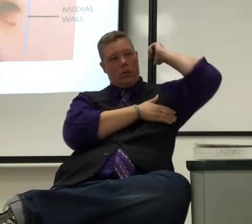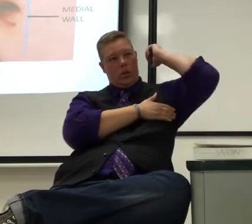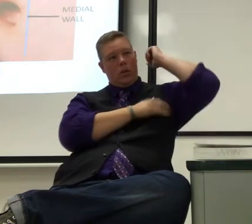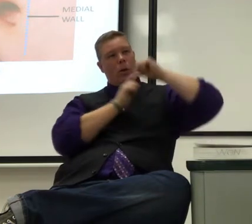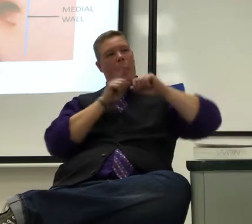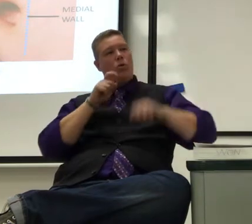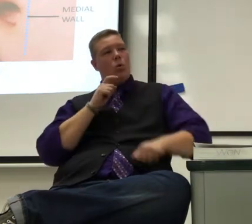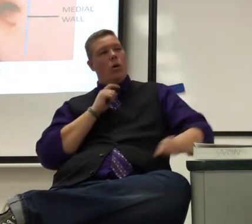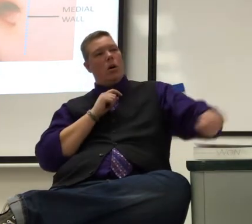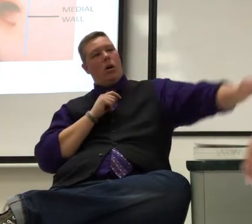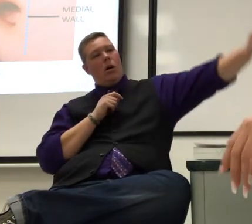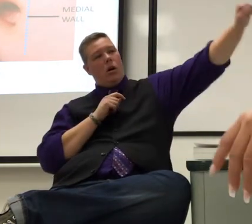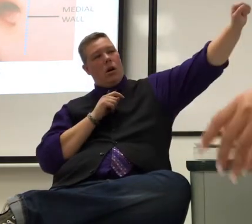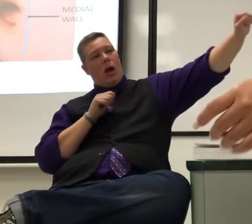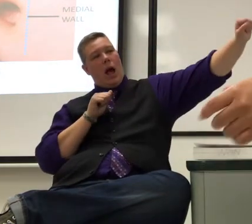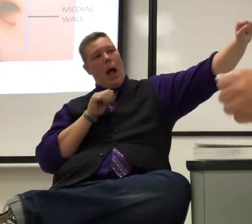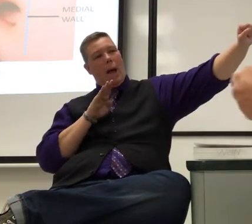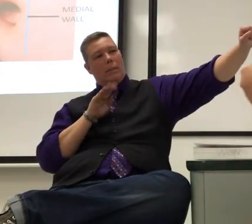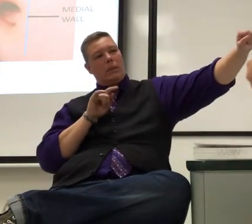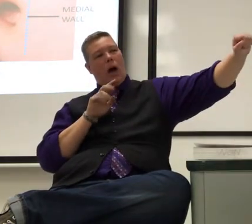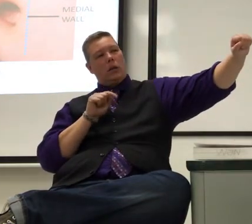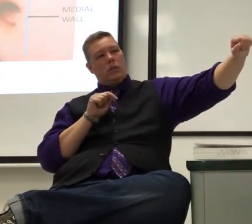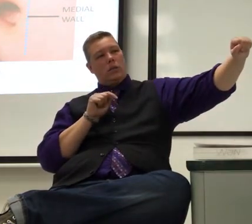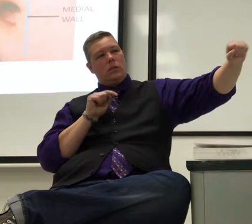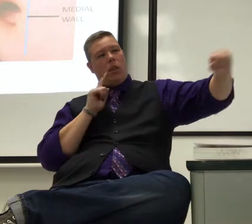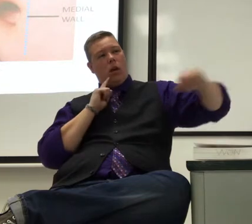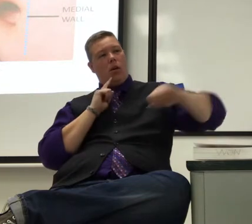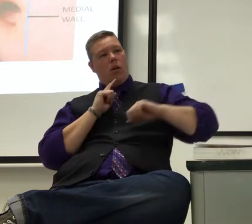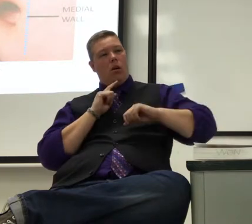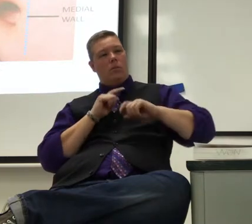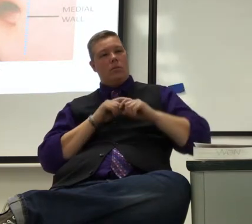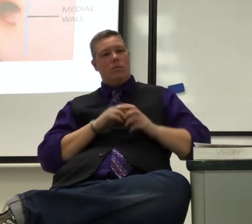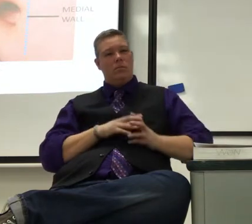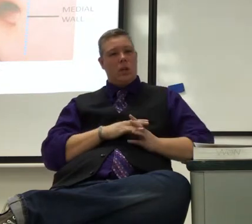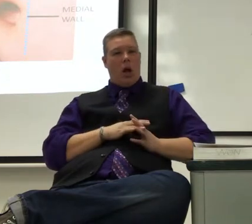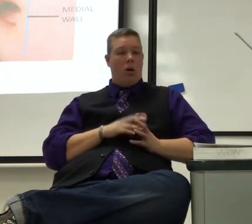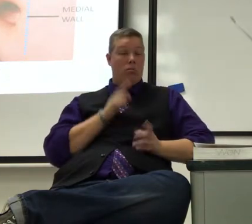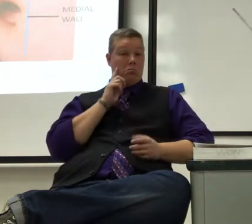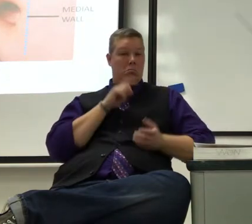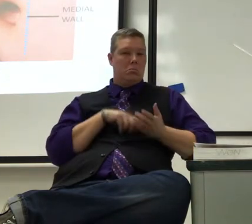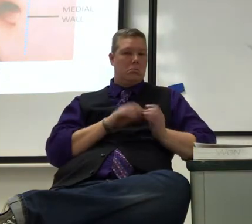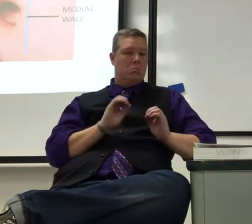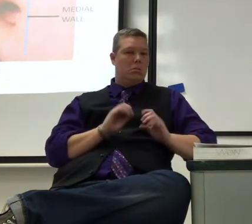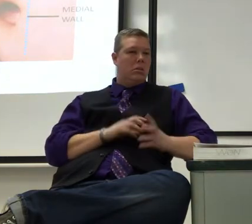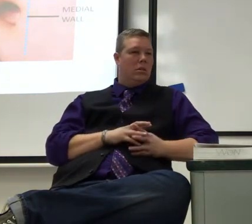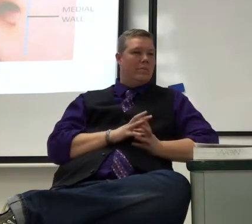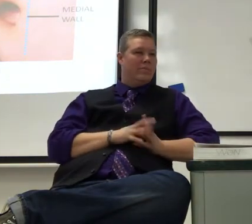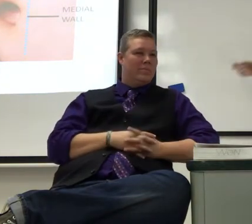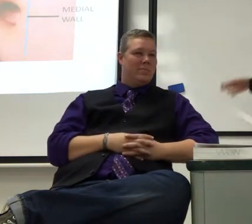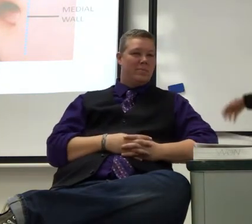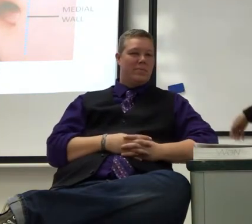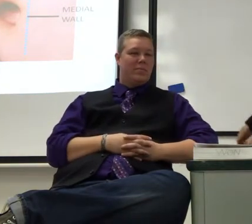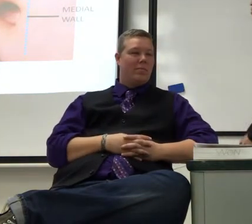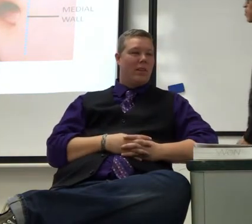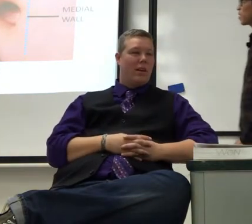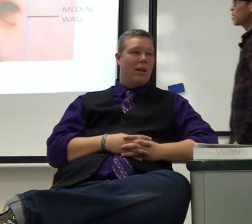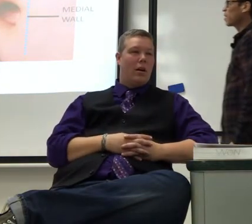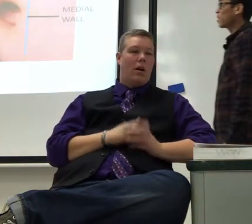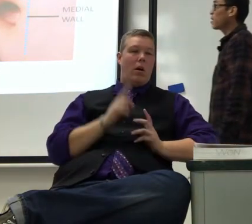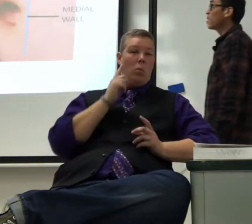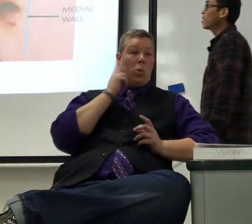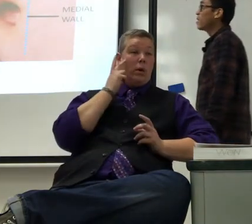the axillary region. Now, I won't spend too long on this, but you can see the borders